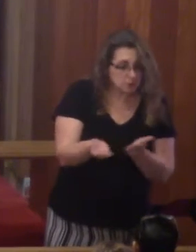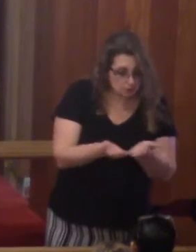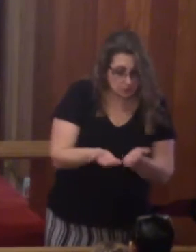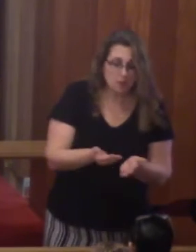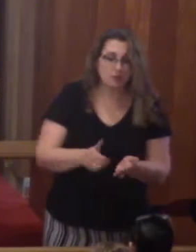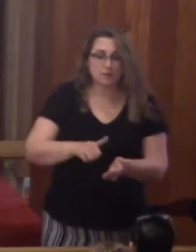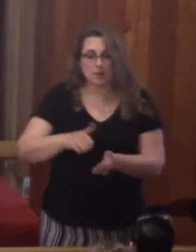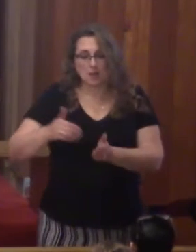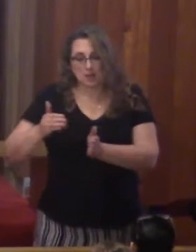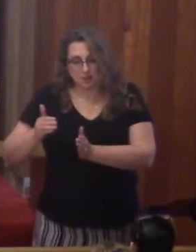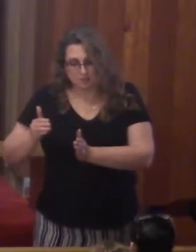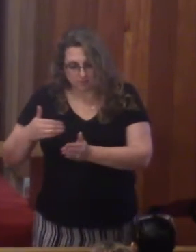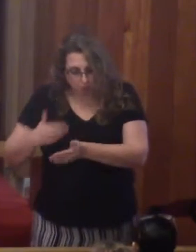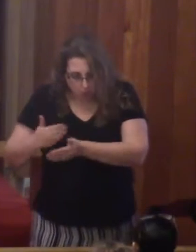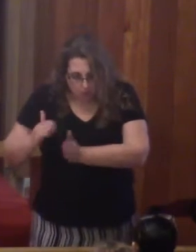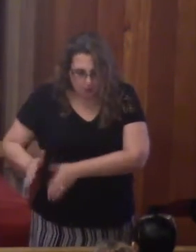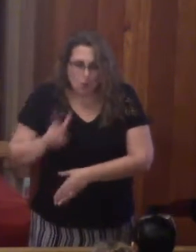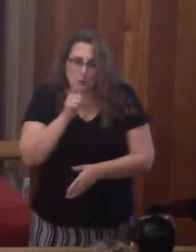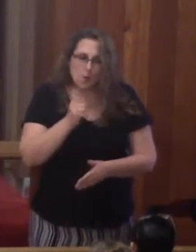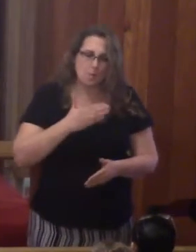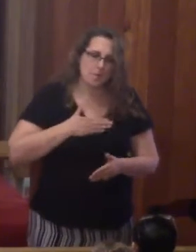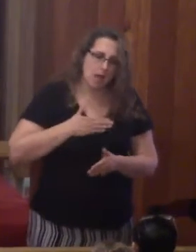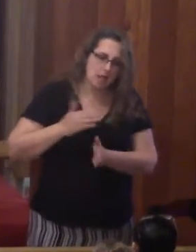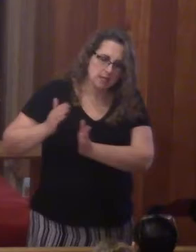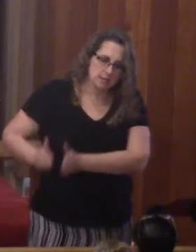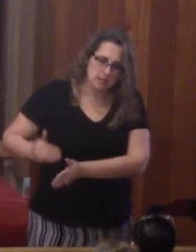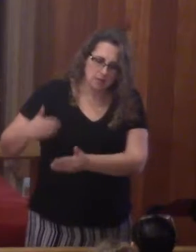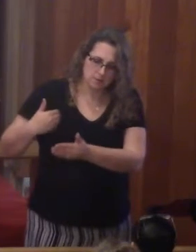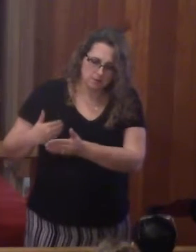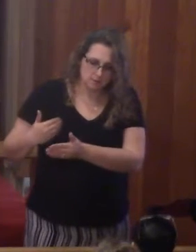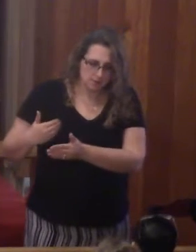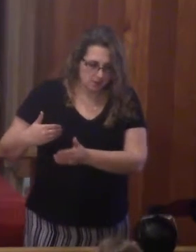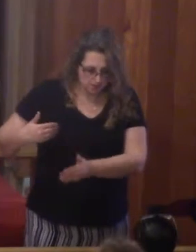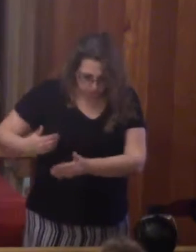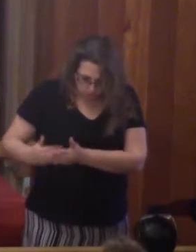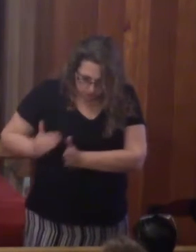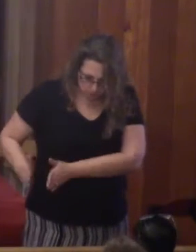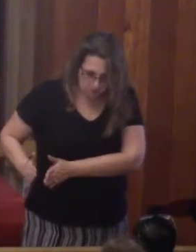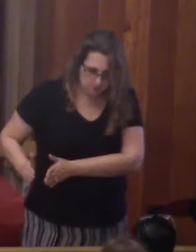love your neighbor. Who is my neighbor? Everybody is your neighbor.